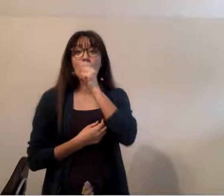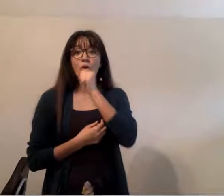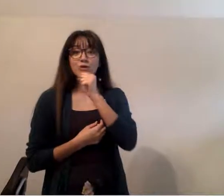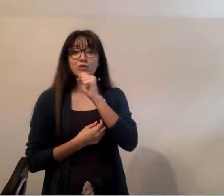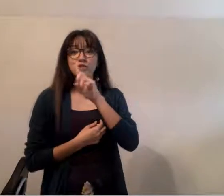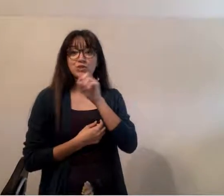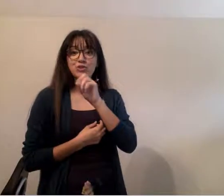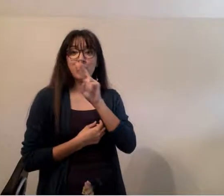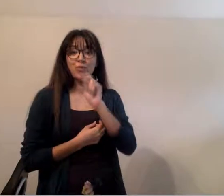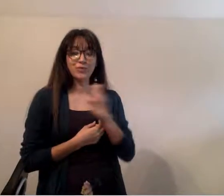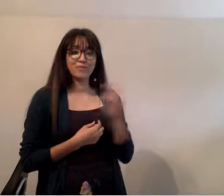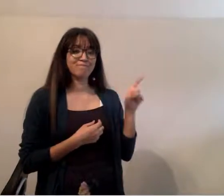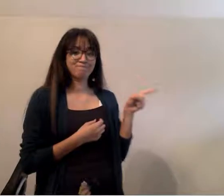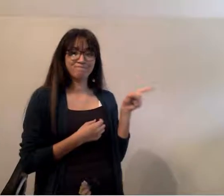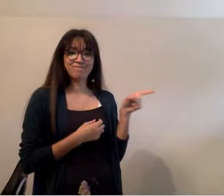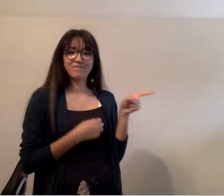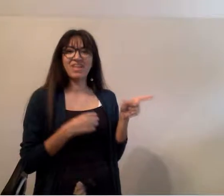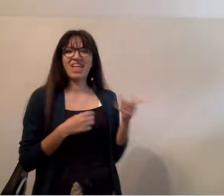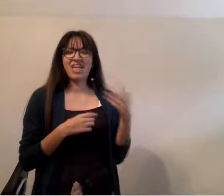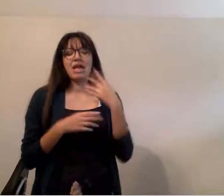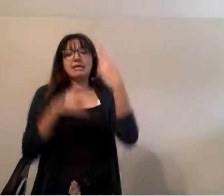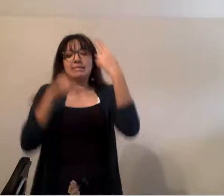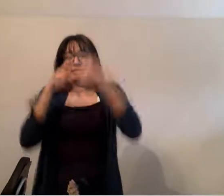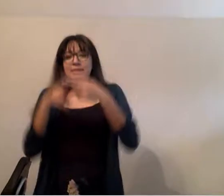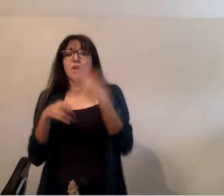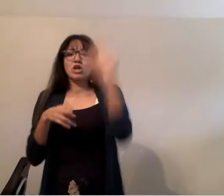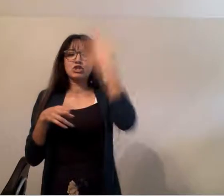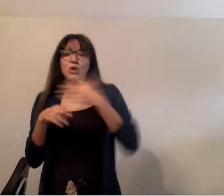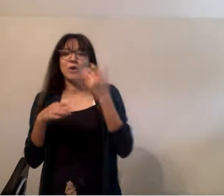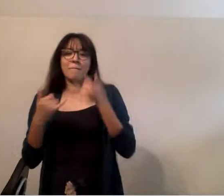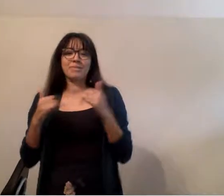make sense circle. I call it the dark playground.